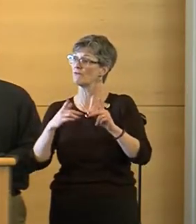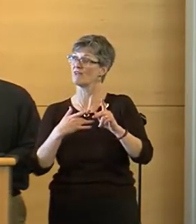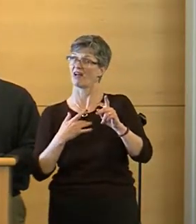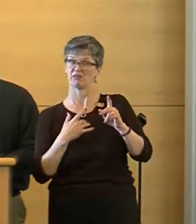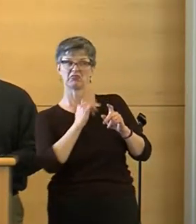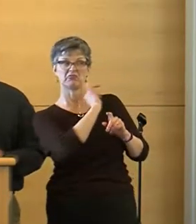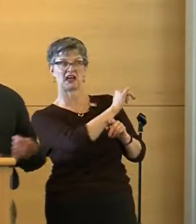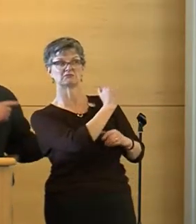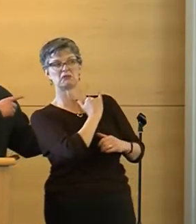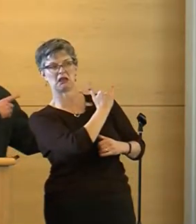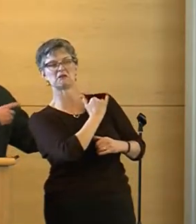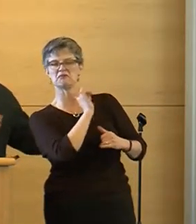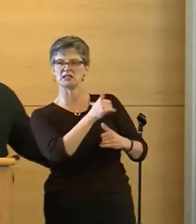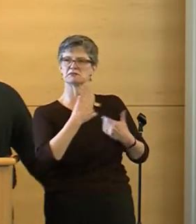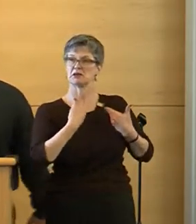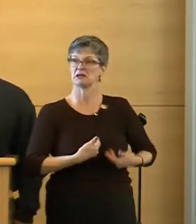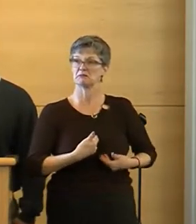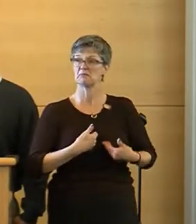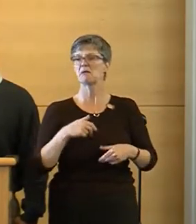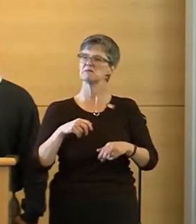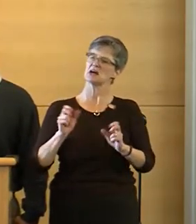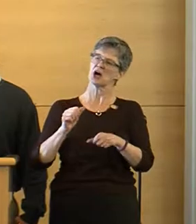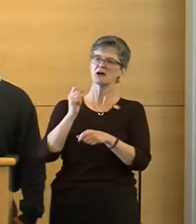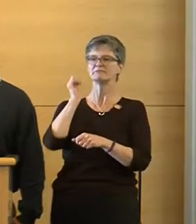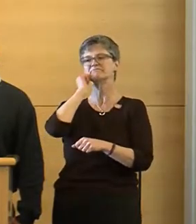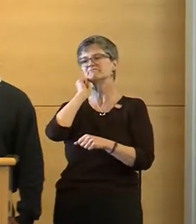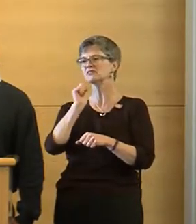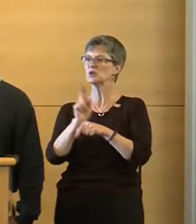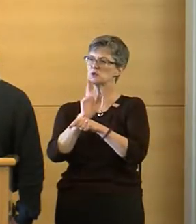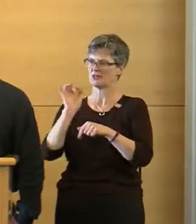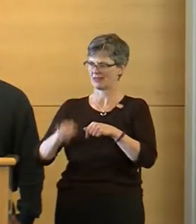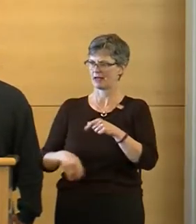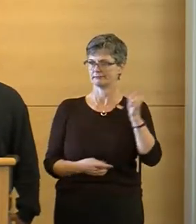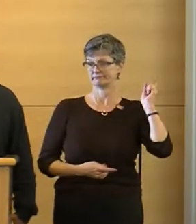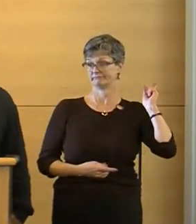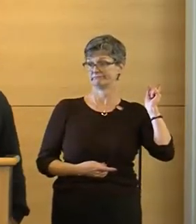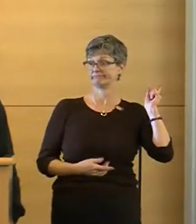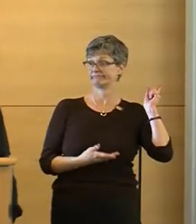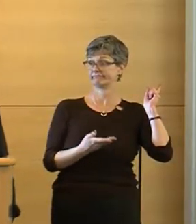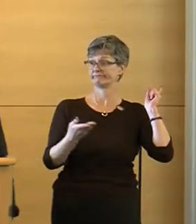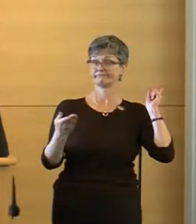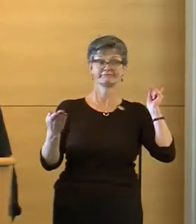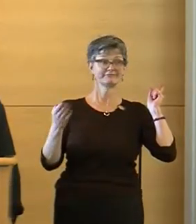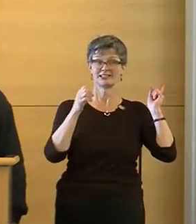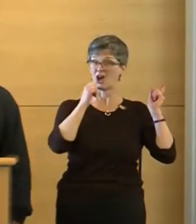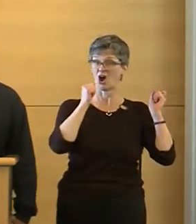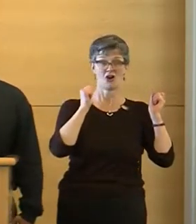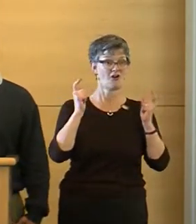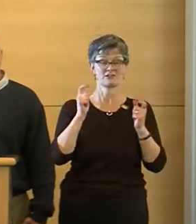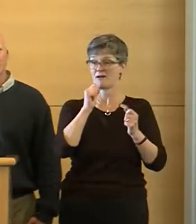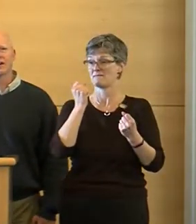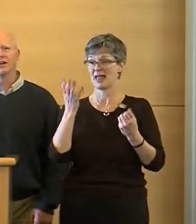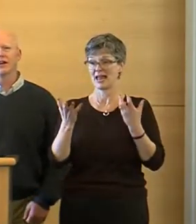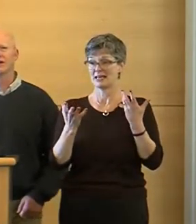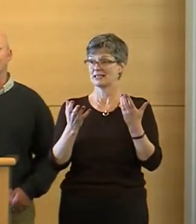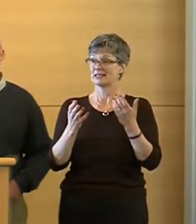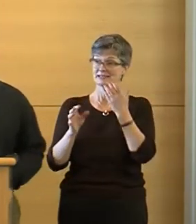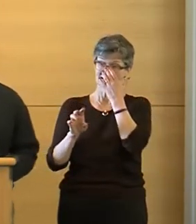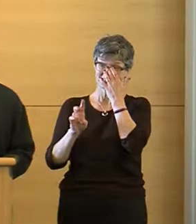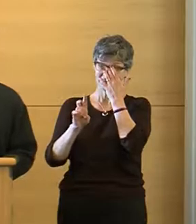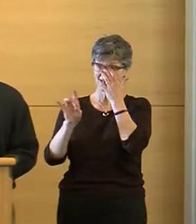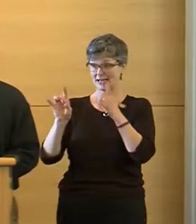sitting at a desktop computer with a desktop monitor using a mouse. How many of